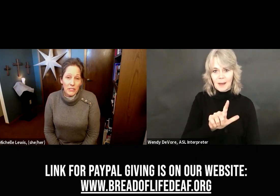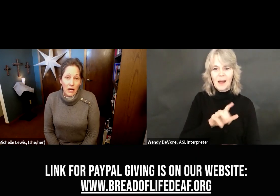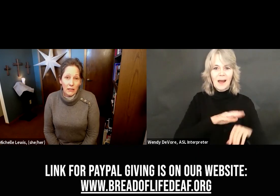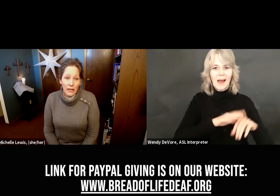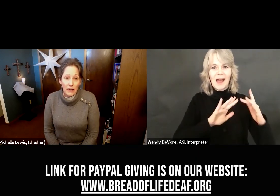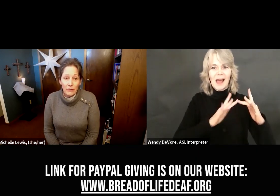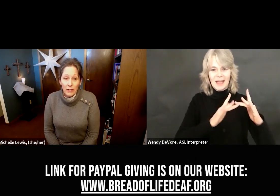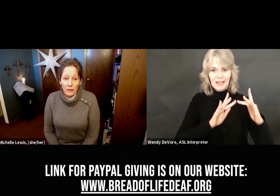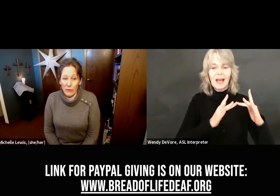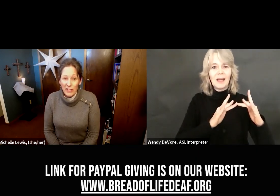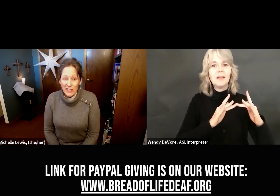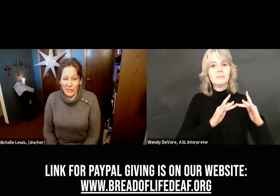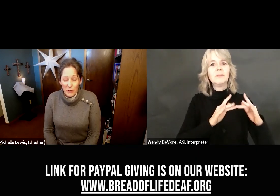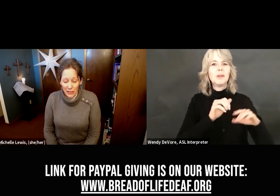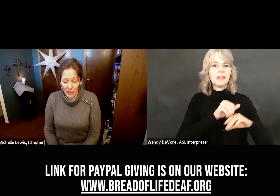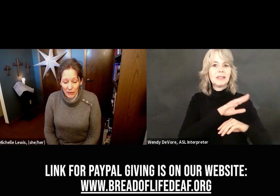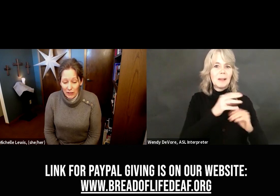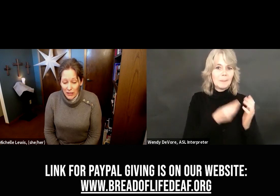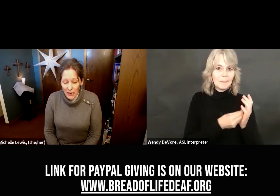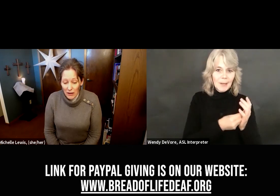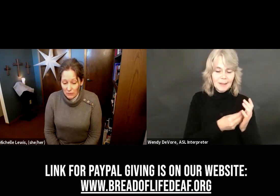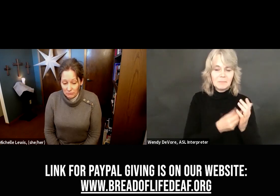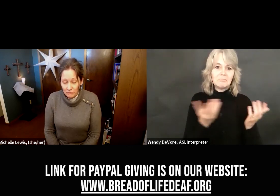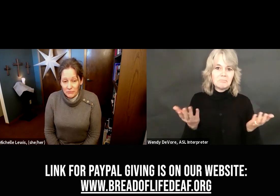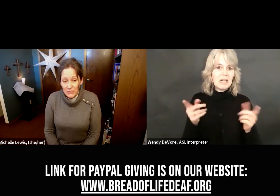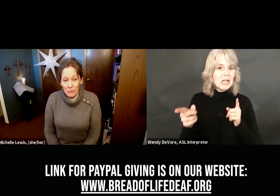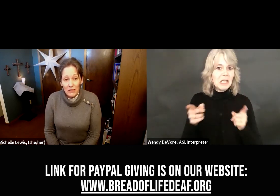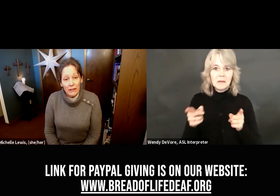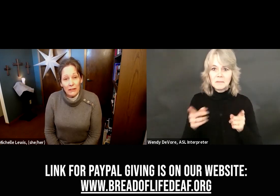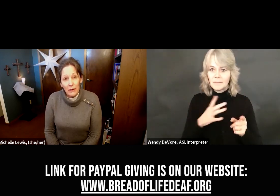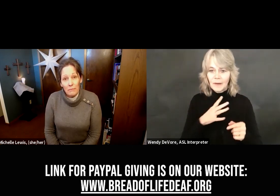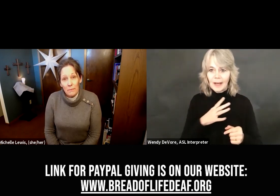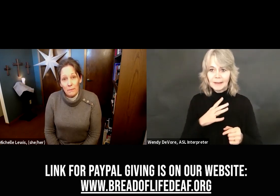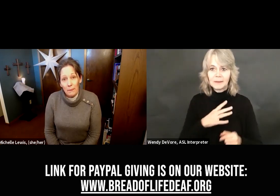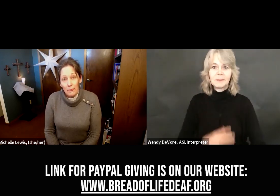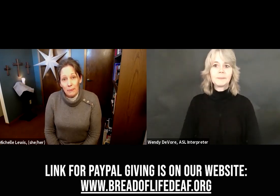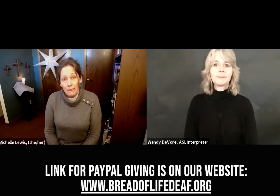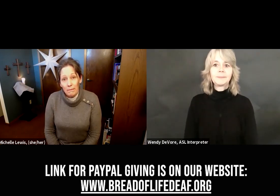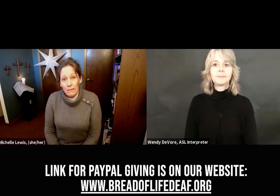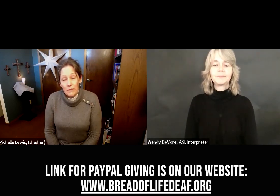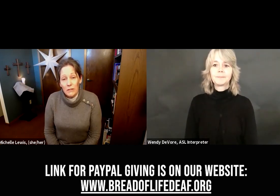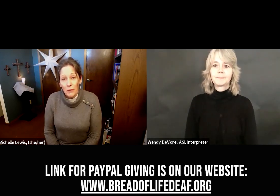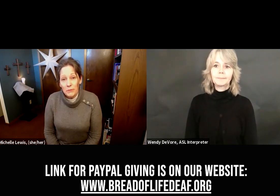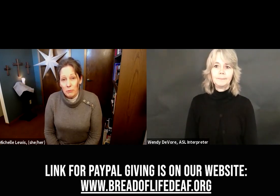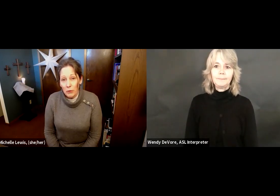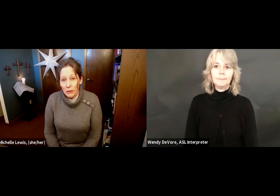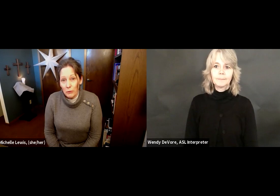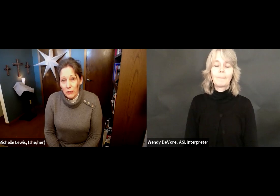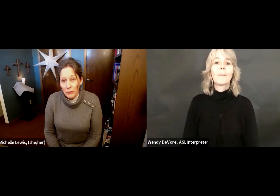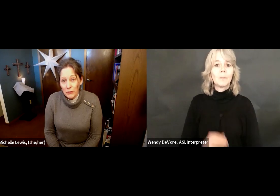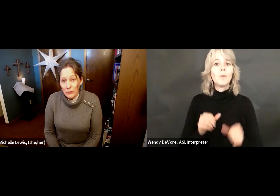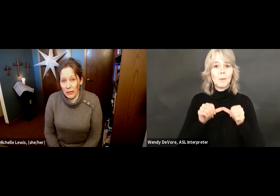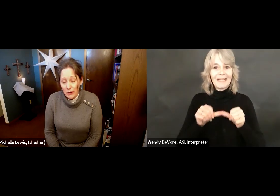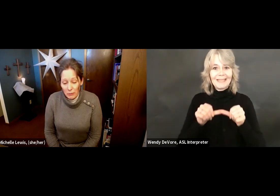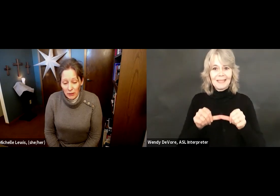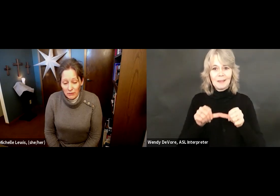which is an online giving way to do online giving, something like that, to help support the work